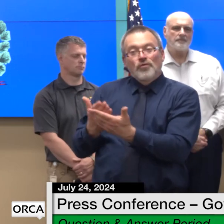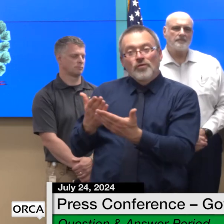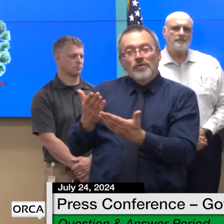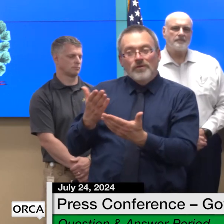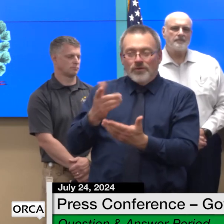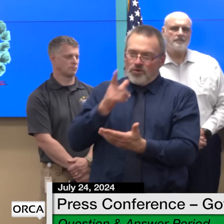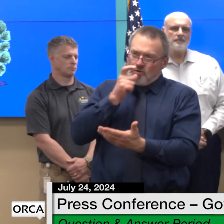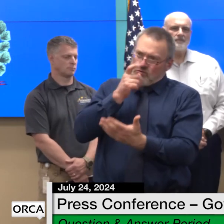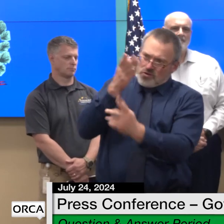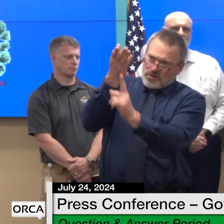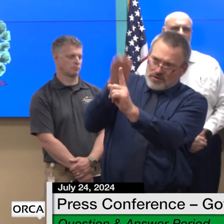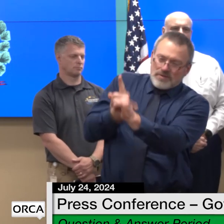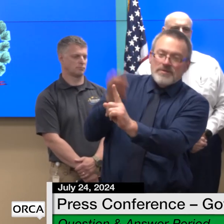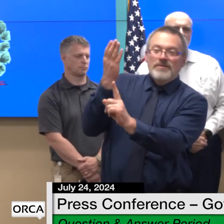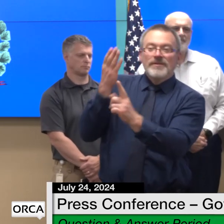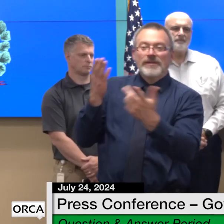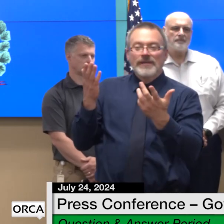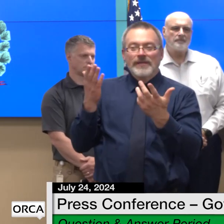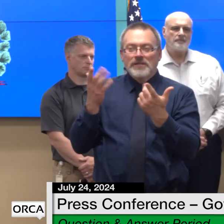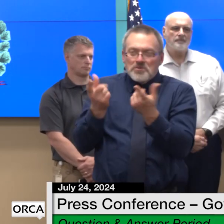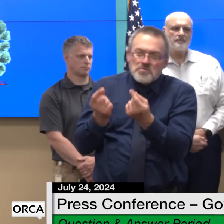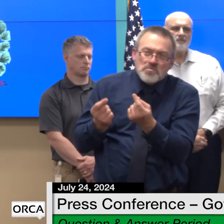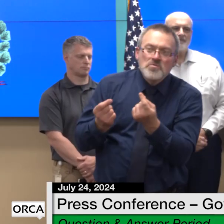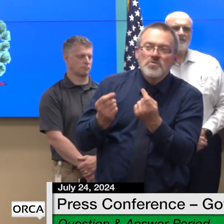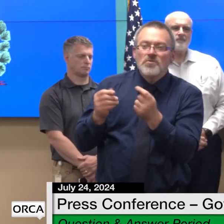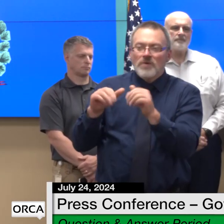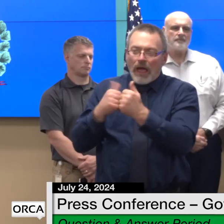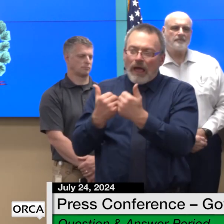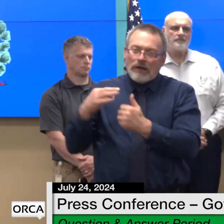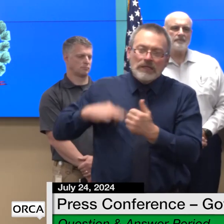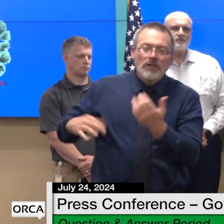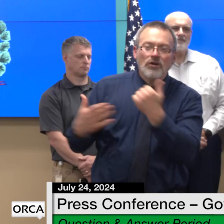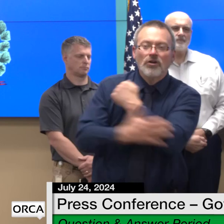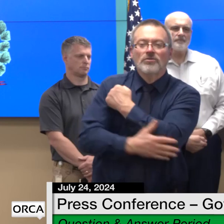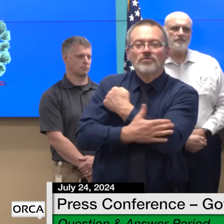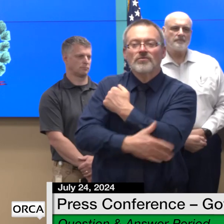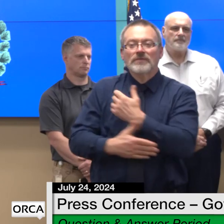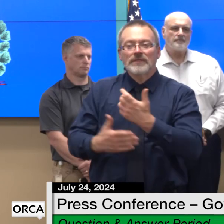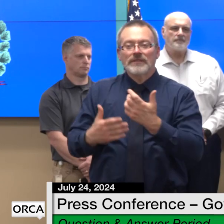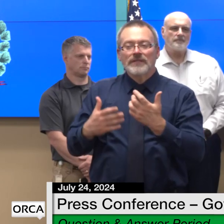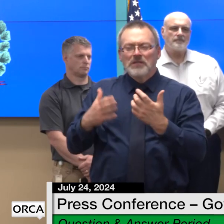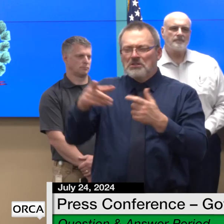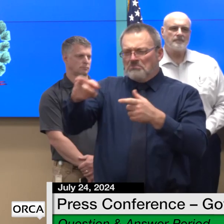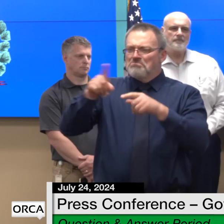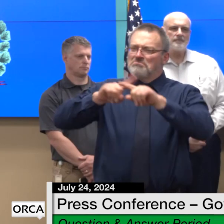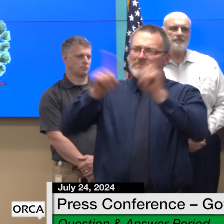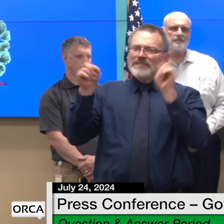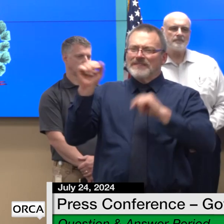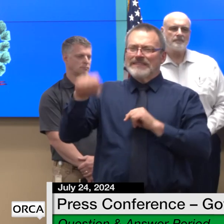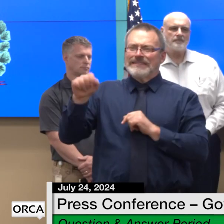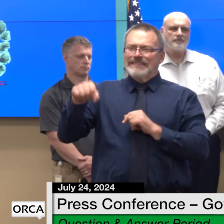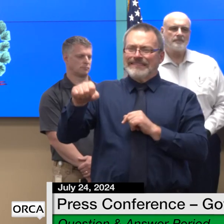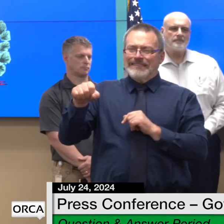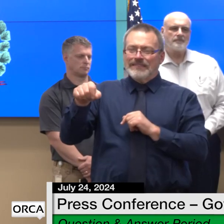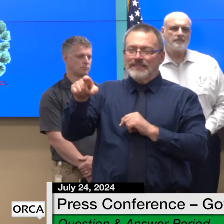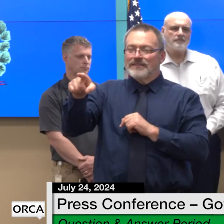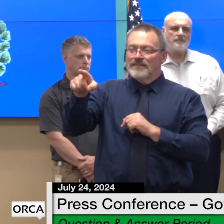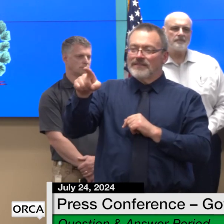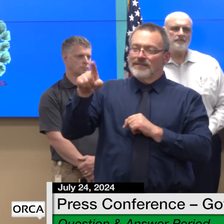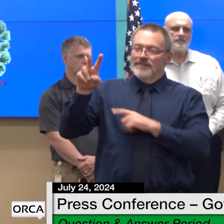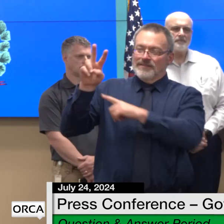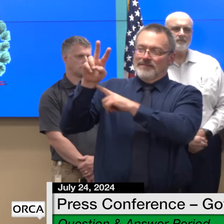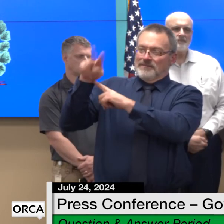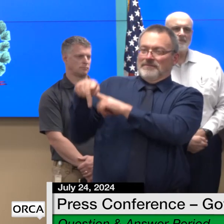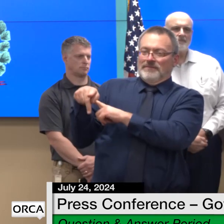is. This has been different in some respects. The vice president in this administration hasn't